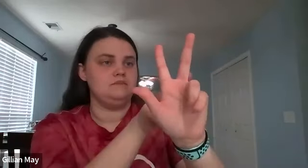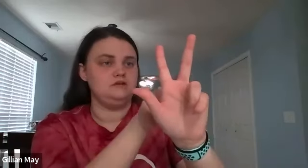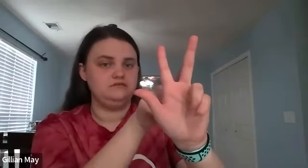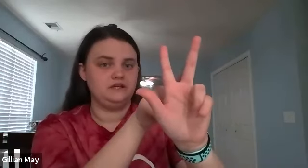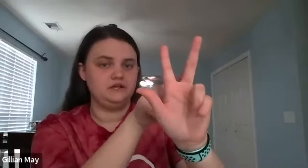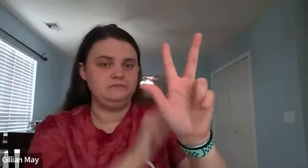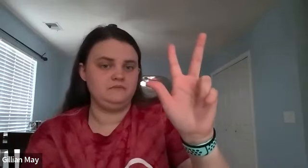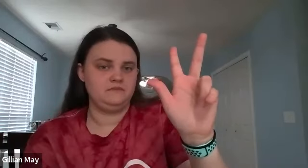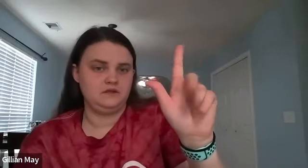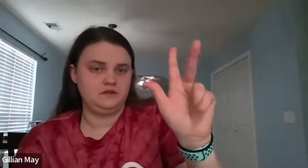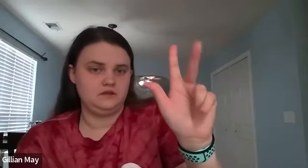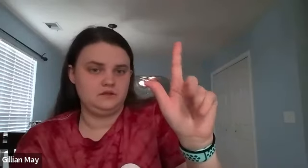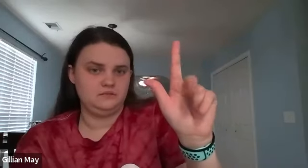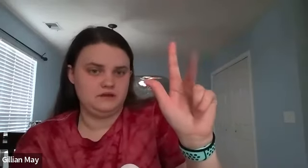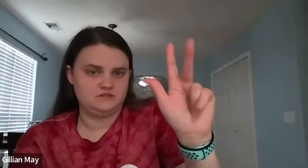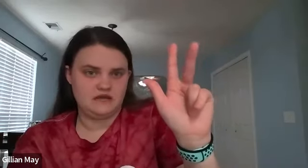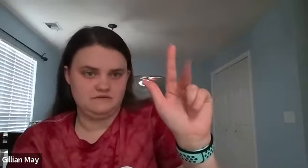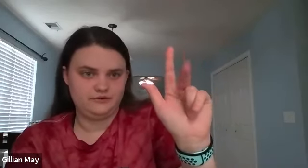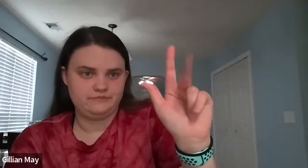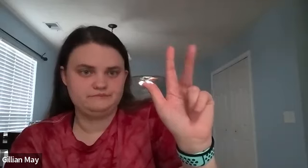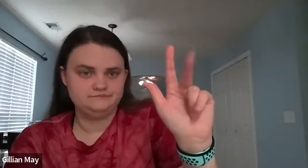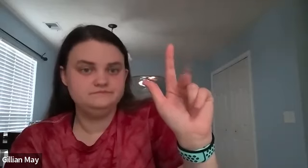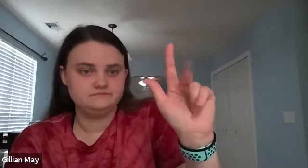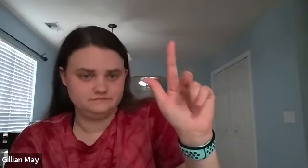middle finger bounce back and forth.